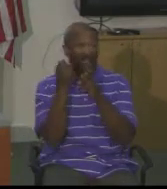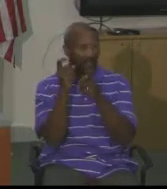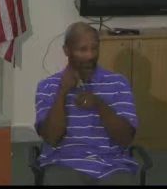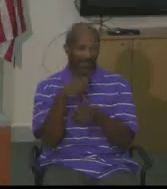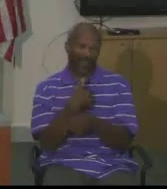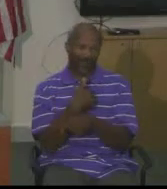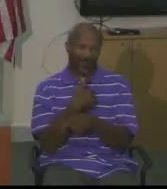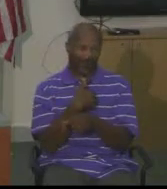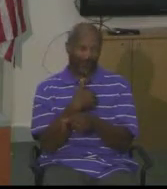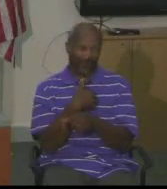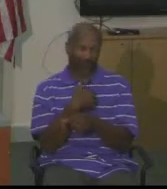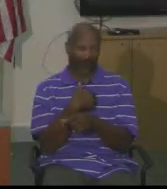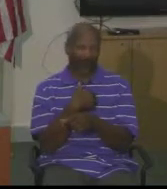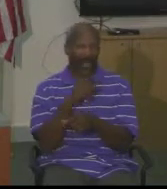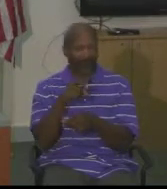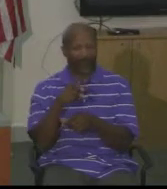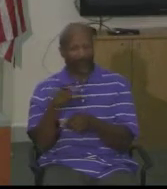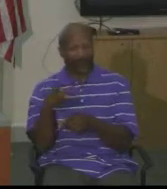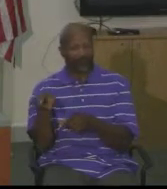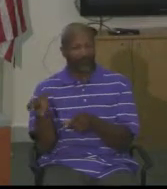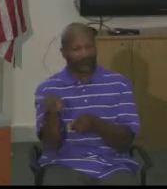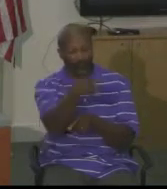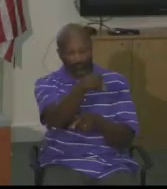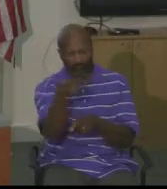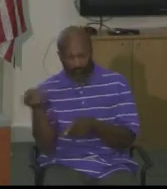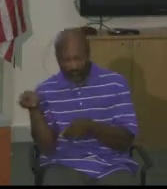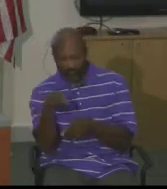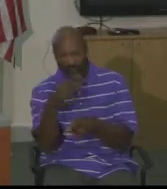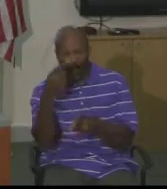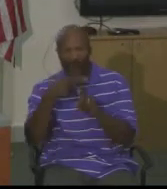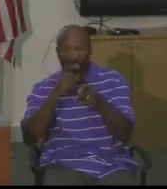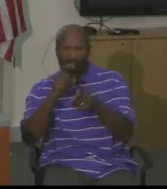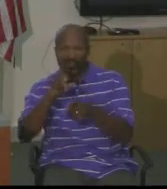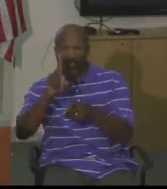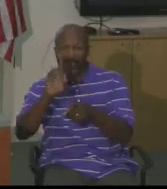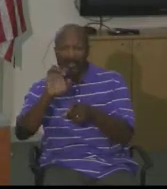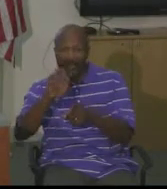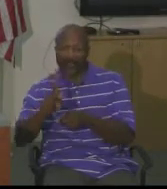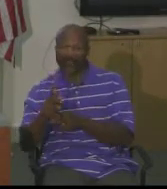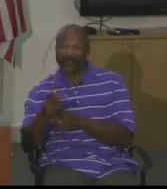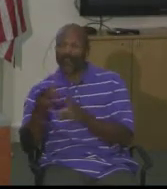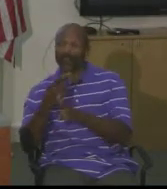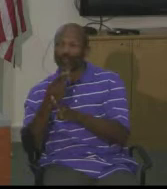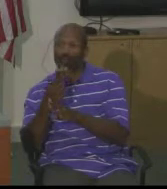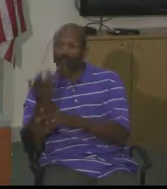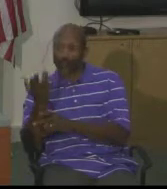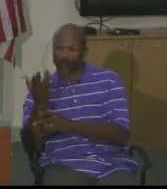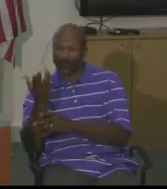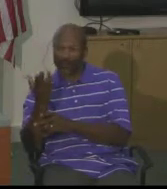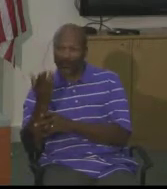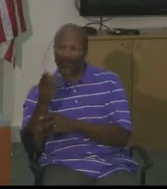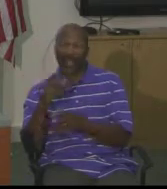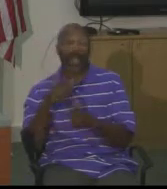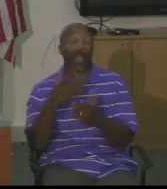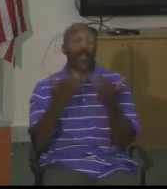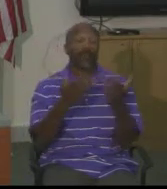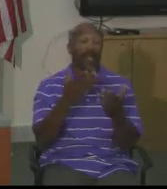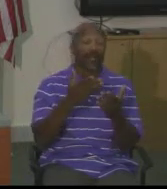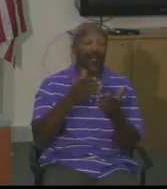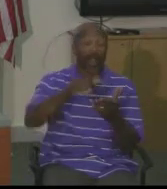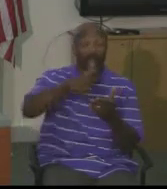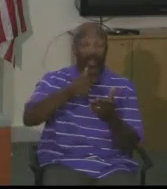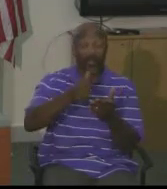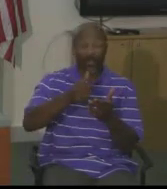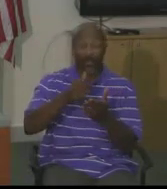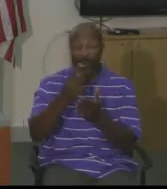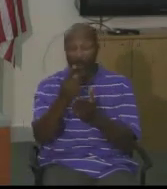have to have. You need to be able to transfer information off the disk very fast. And then they might chop the rest up